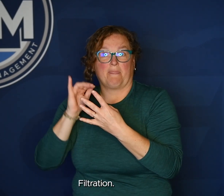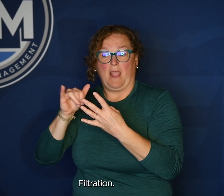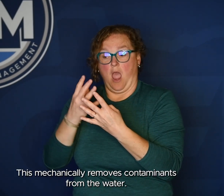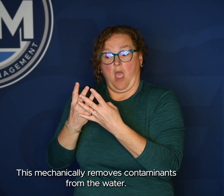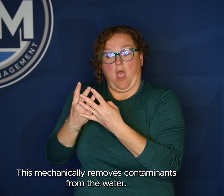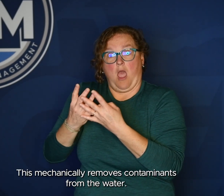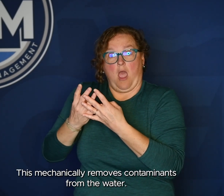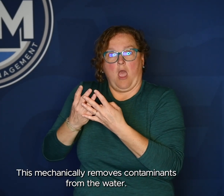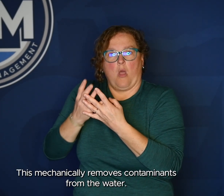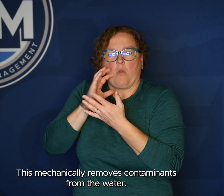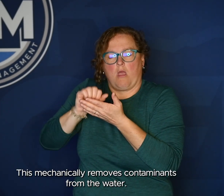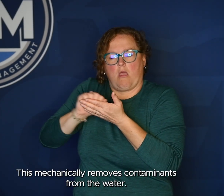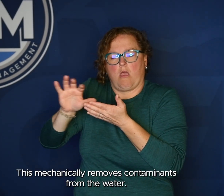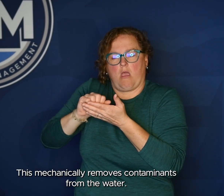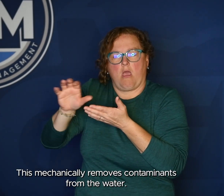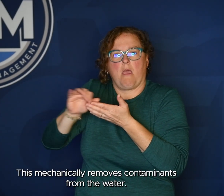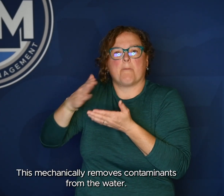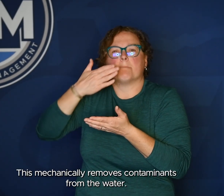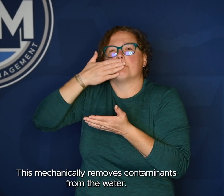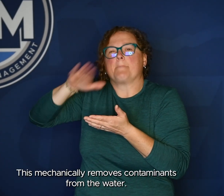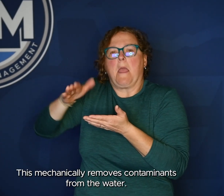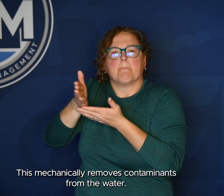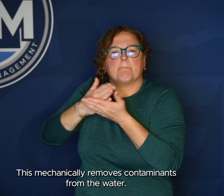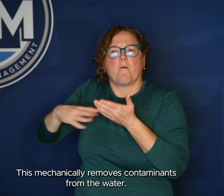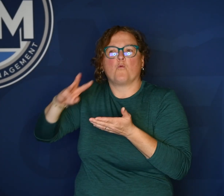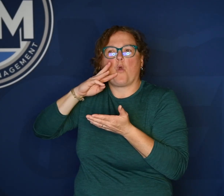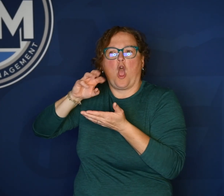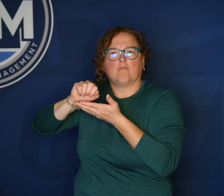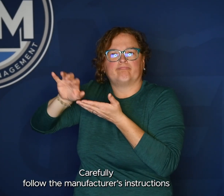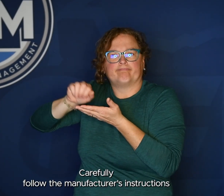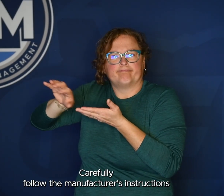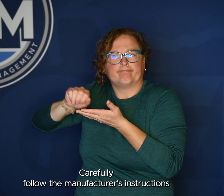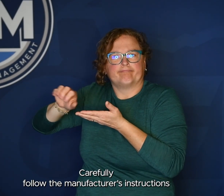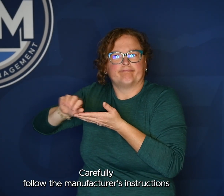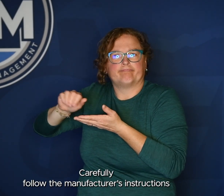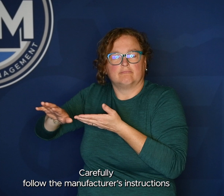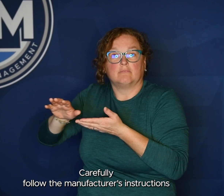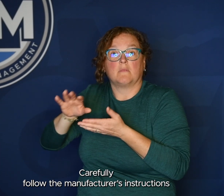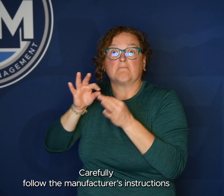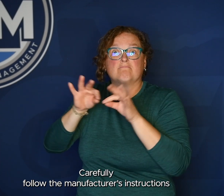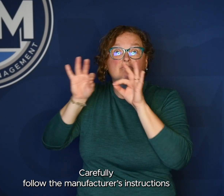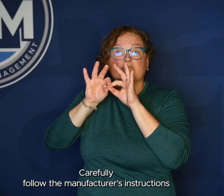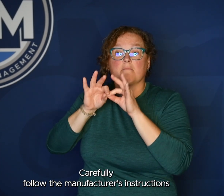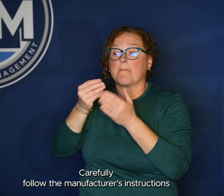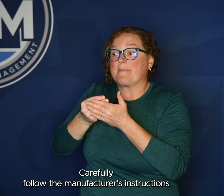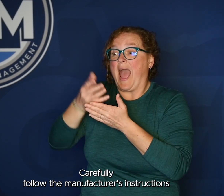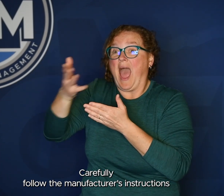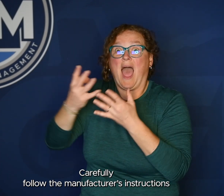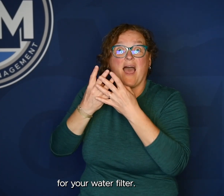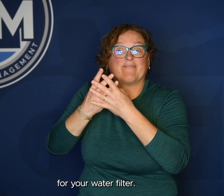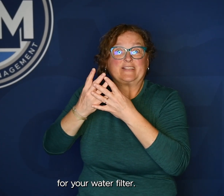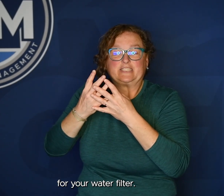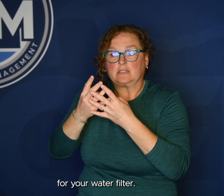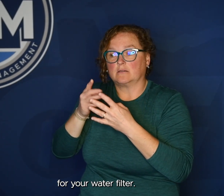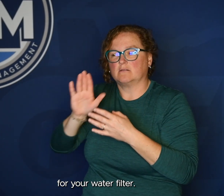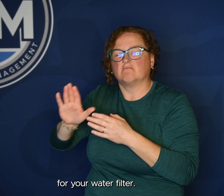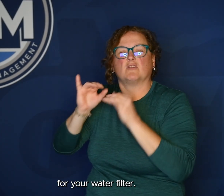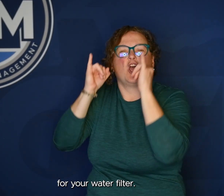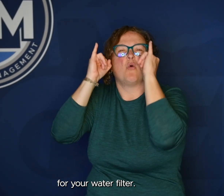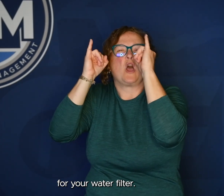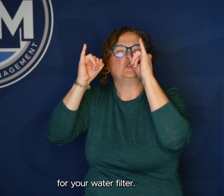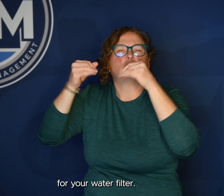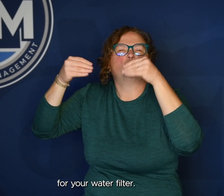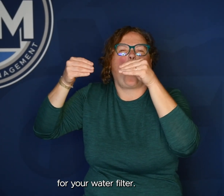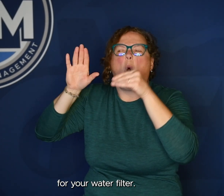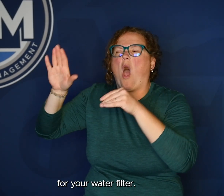Filtration. This mechanically removes contaminants from the water. Carefully follow the manufacturer's instructions for your water